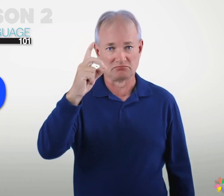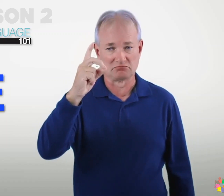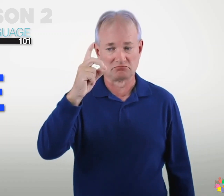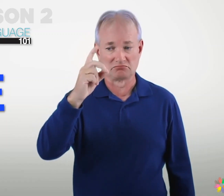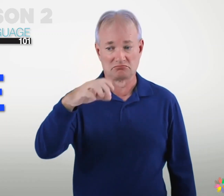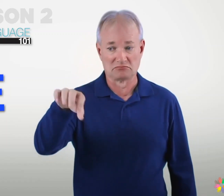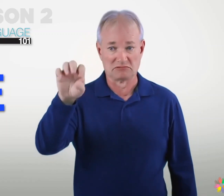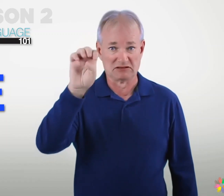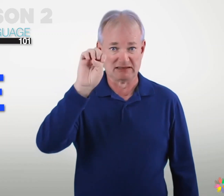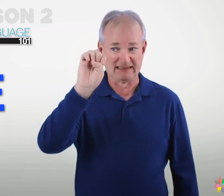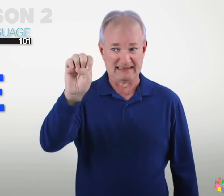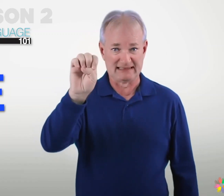D.